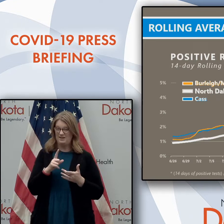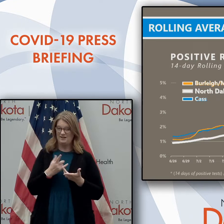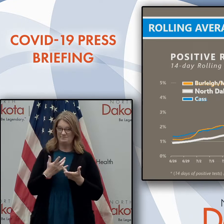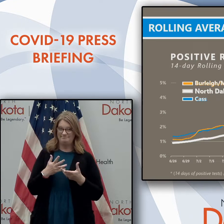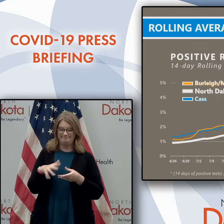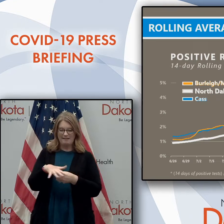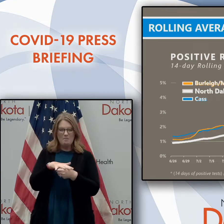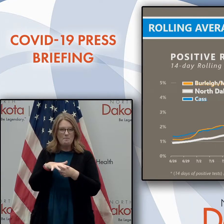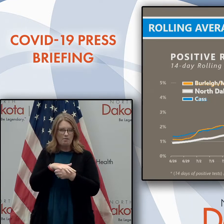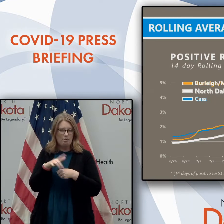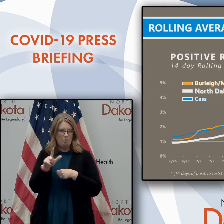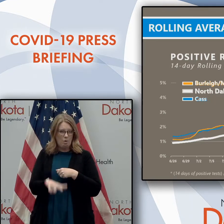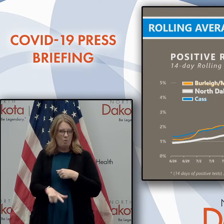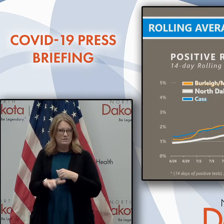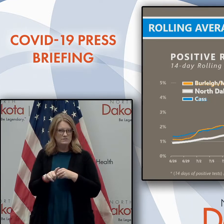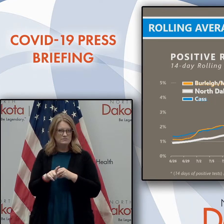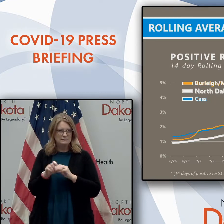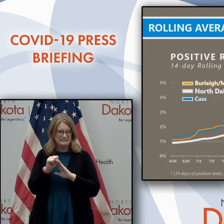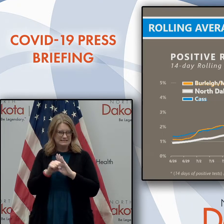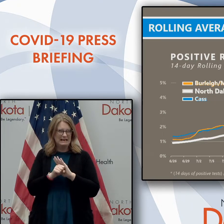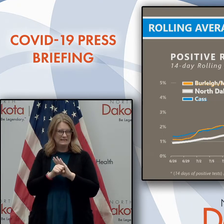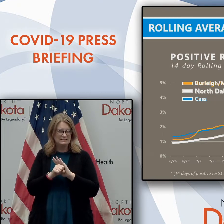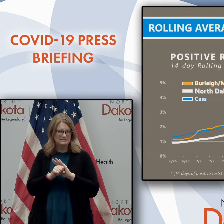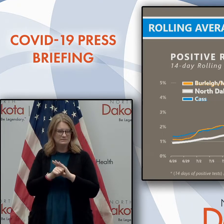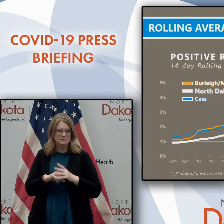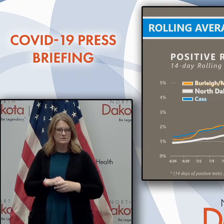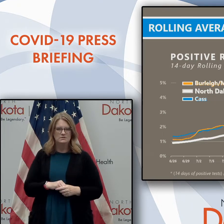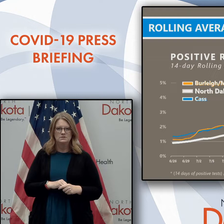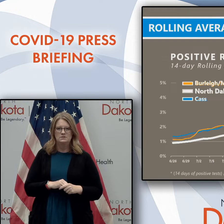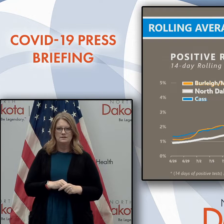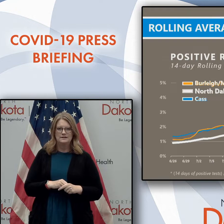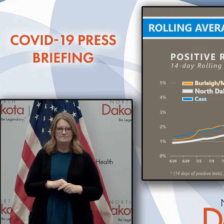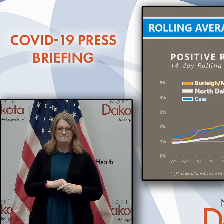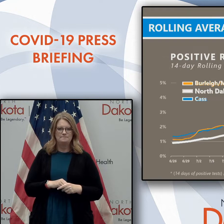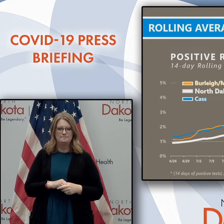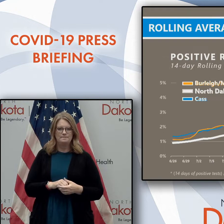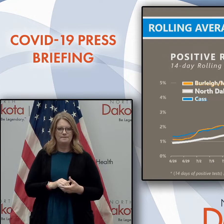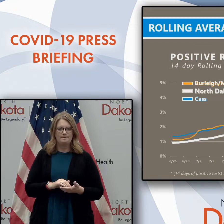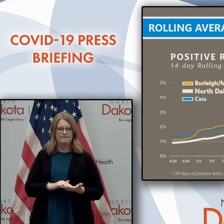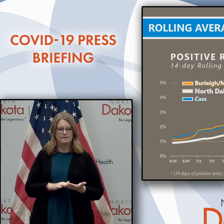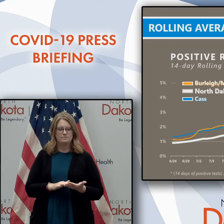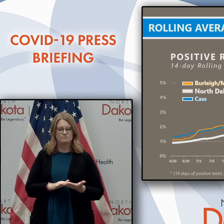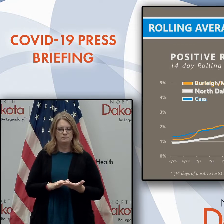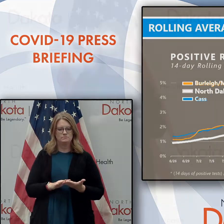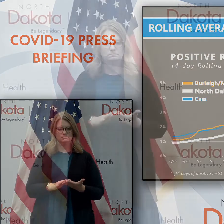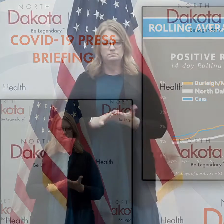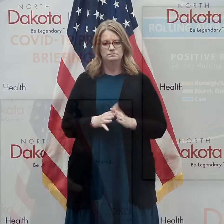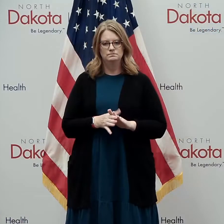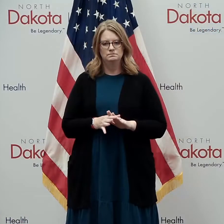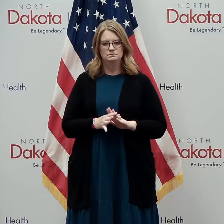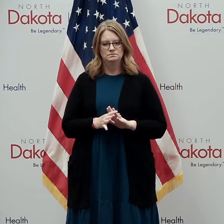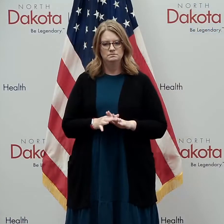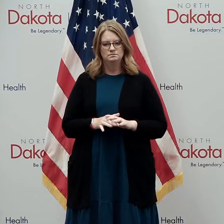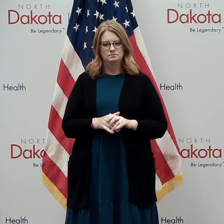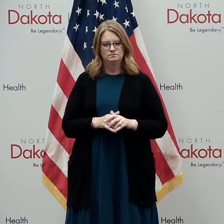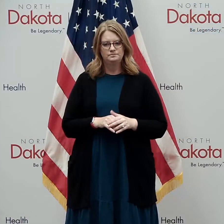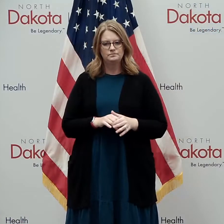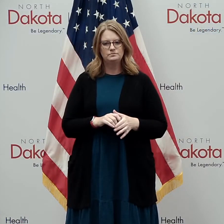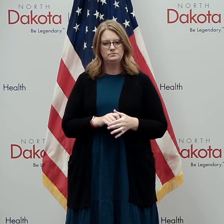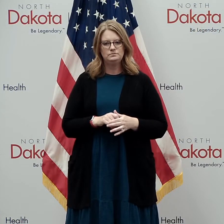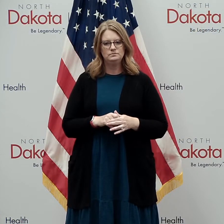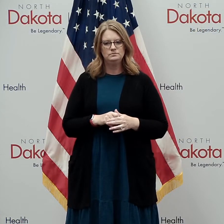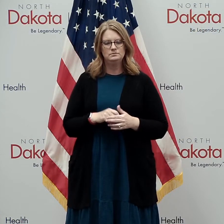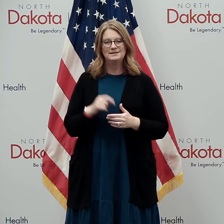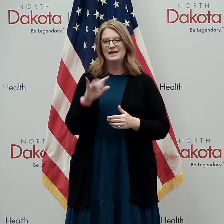in the nation. One thing that we want to mention about that rate, that